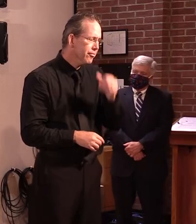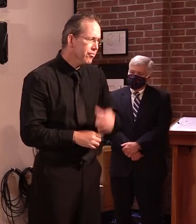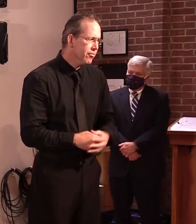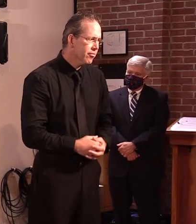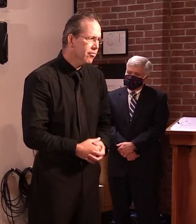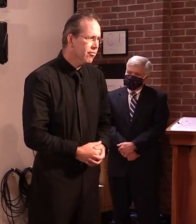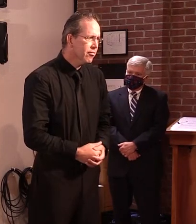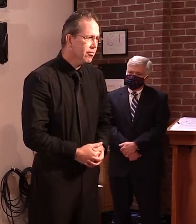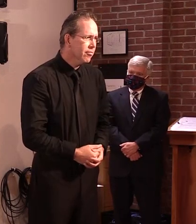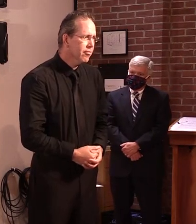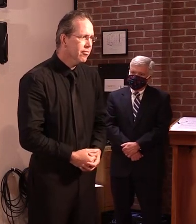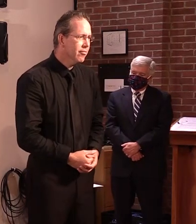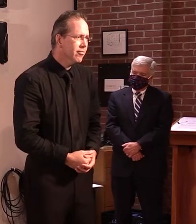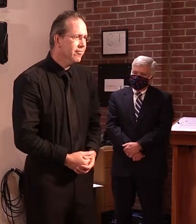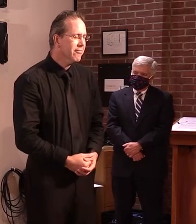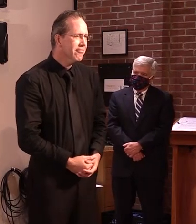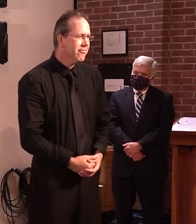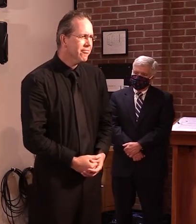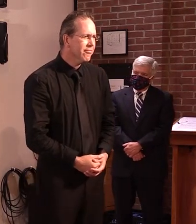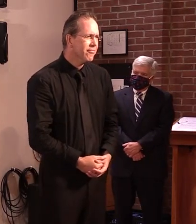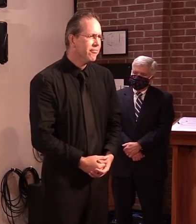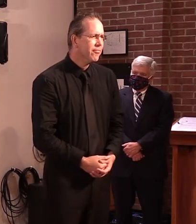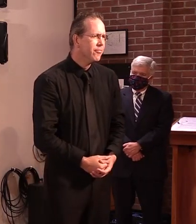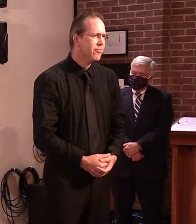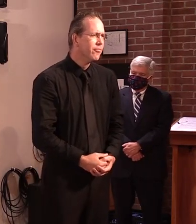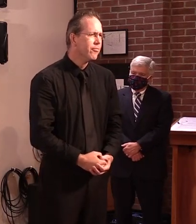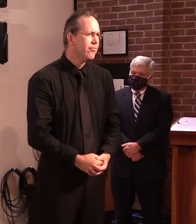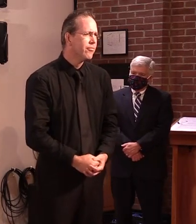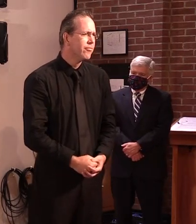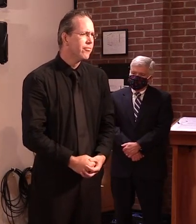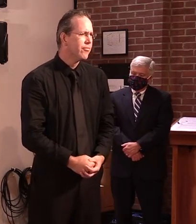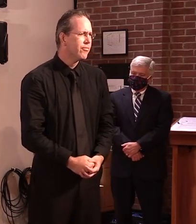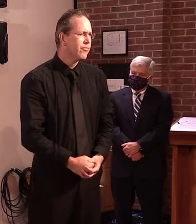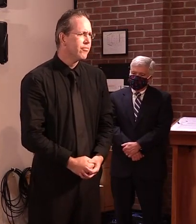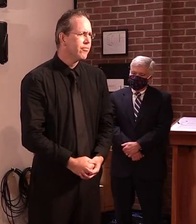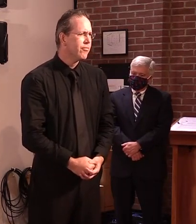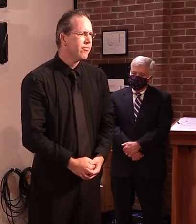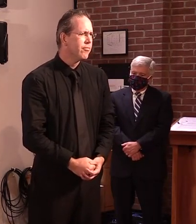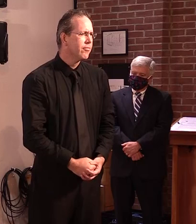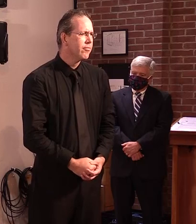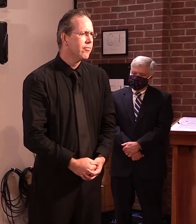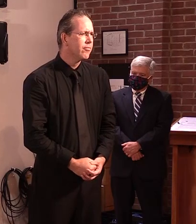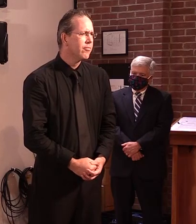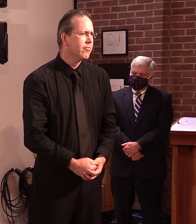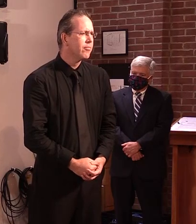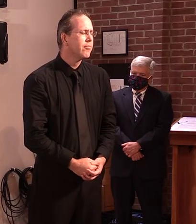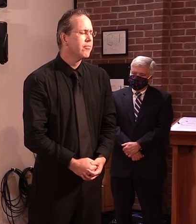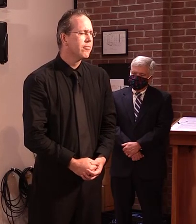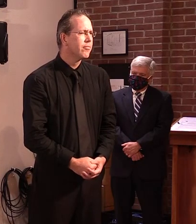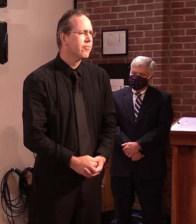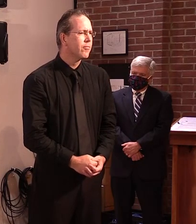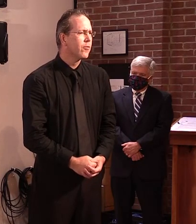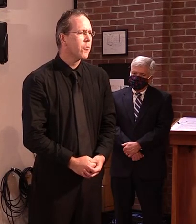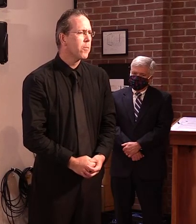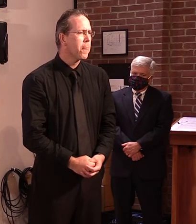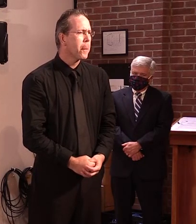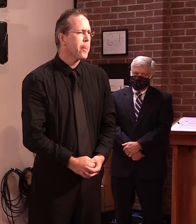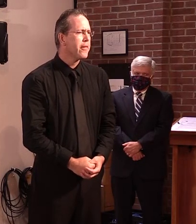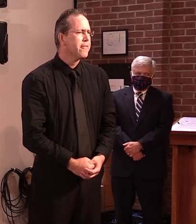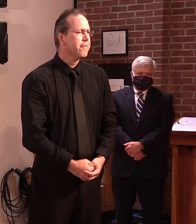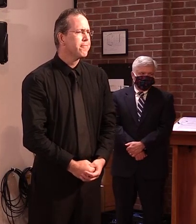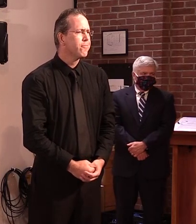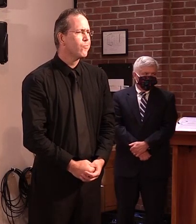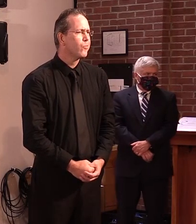it's about flu season coming upon us. Could you talk about when should Vermonters get the flu